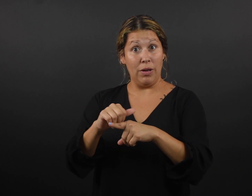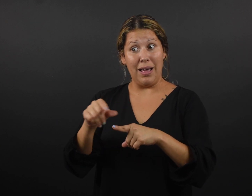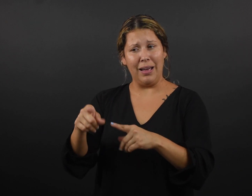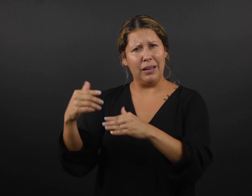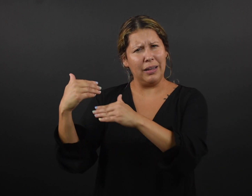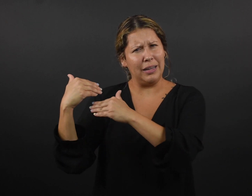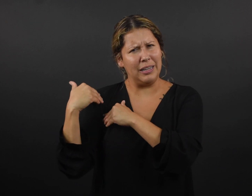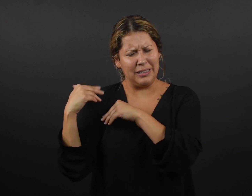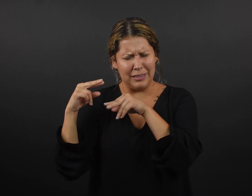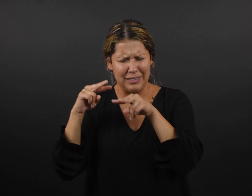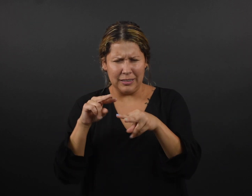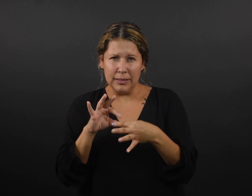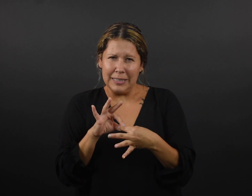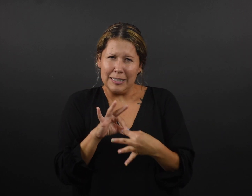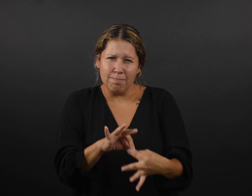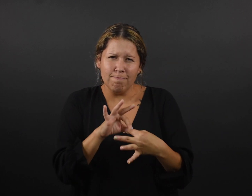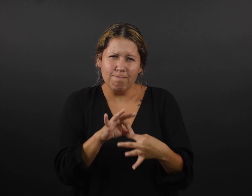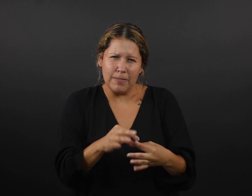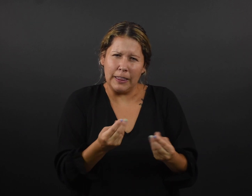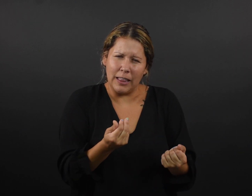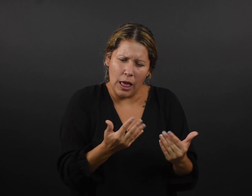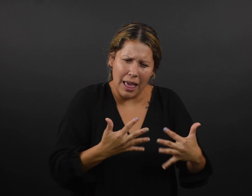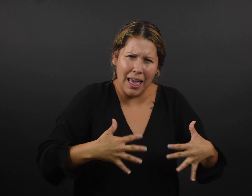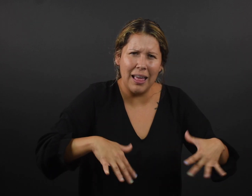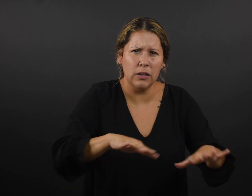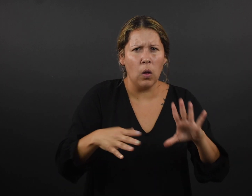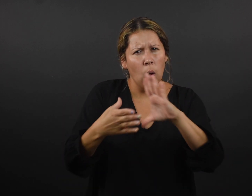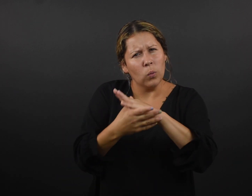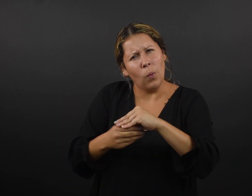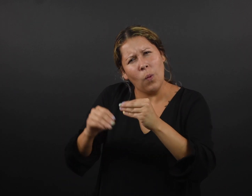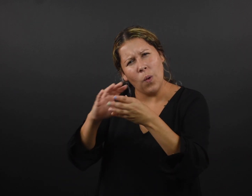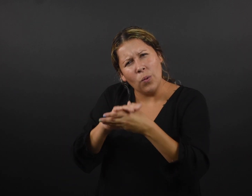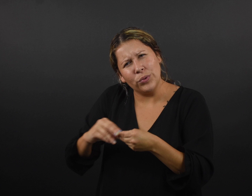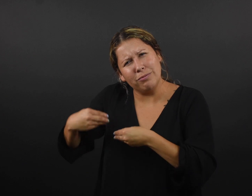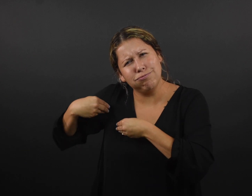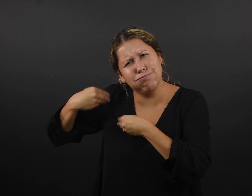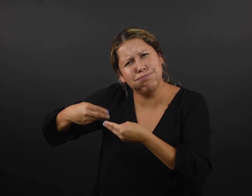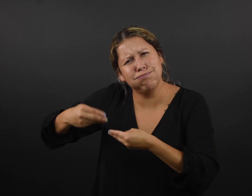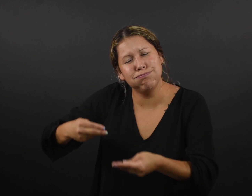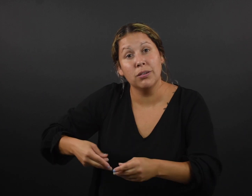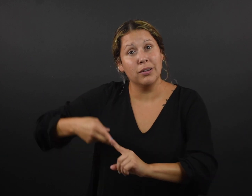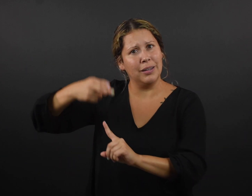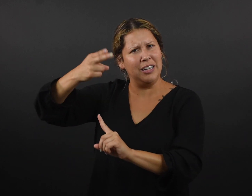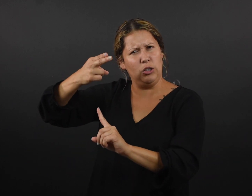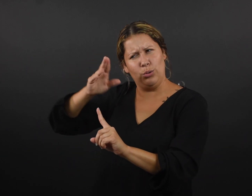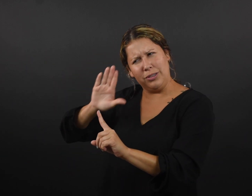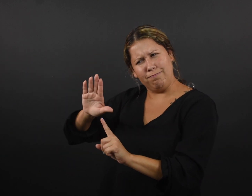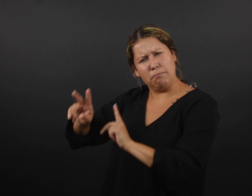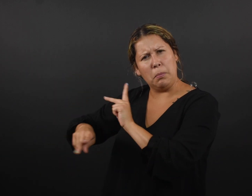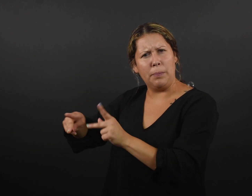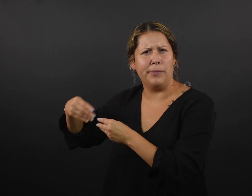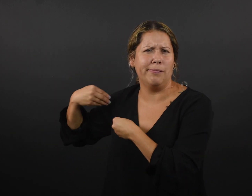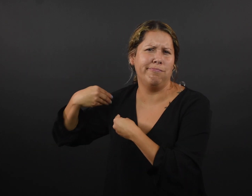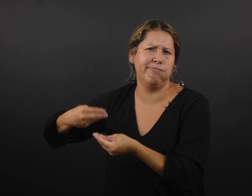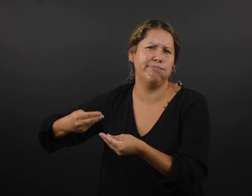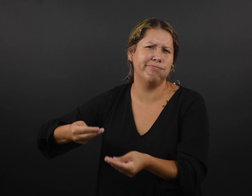breastfeeding counselor training accounts for relationships to the land, creation stories, and the history of the people, Walker